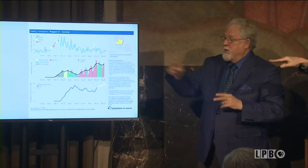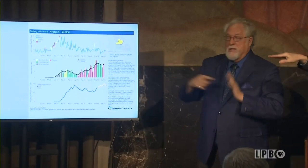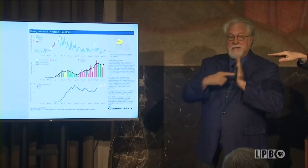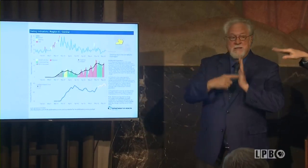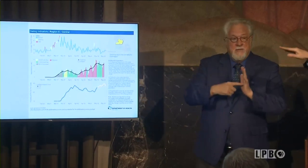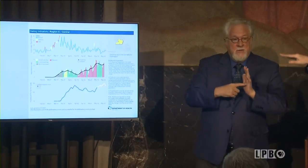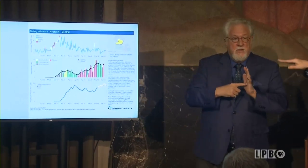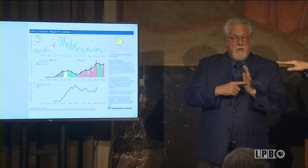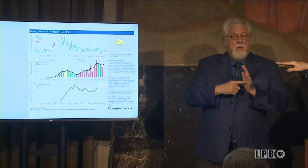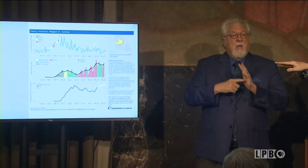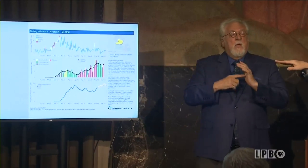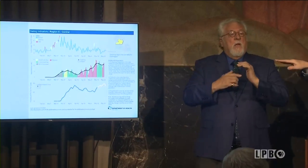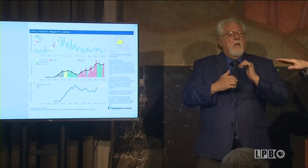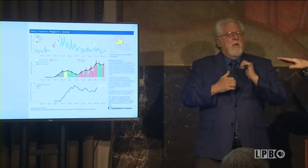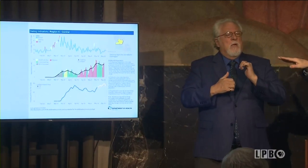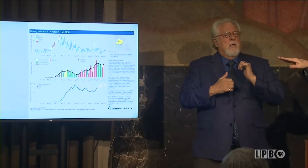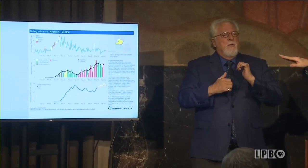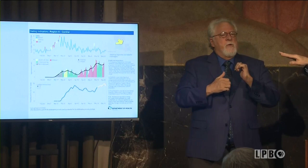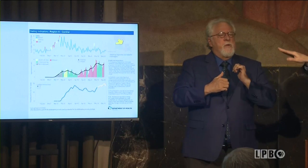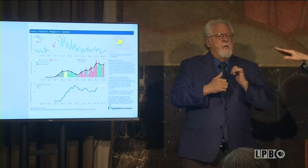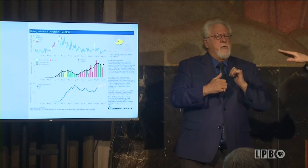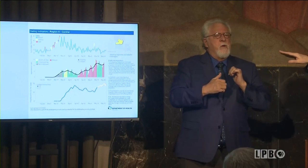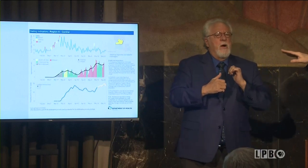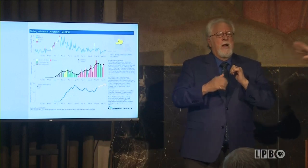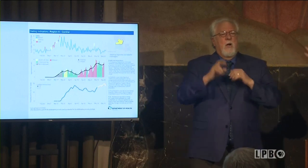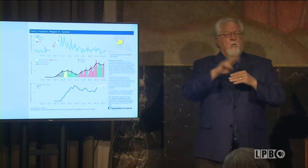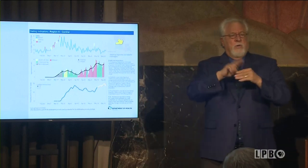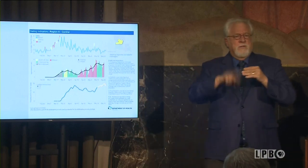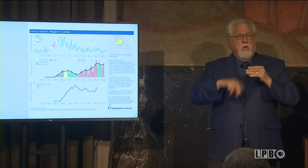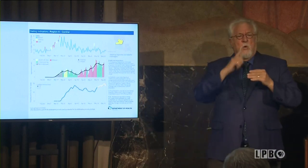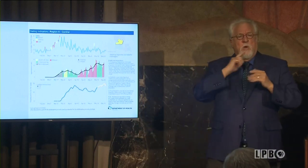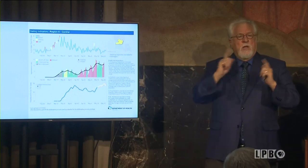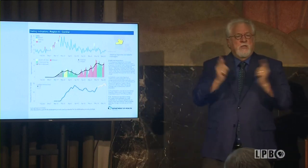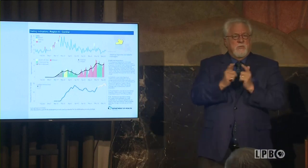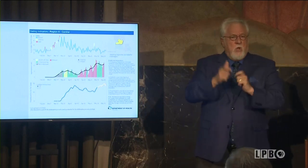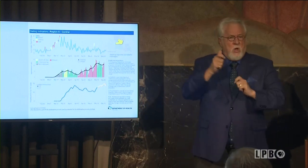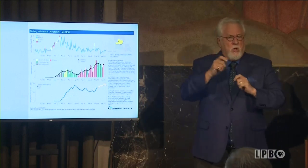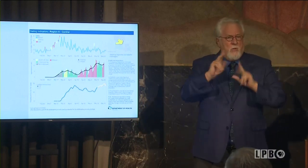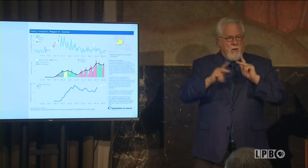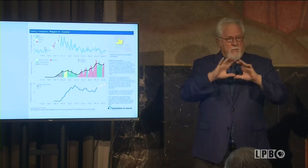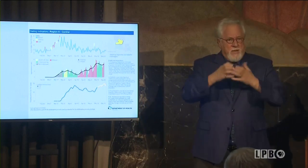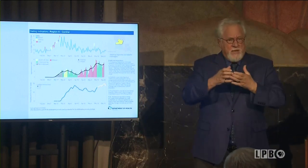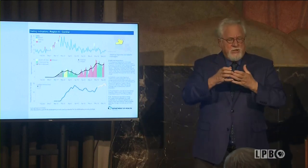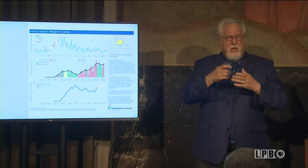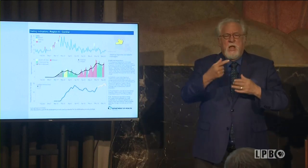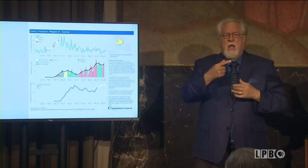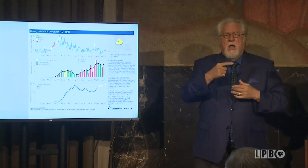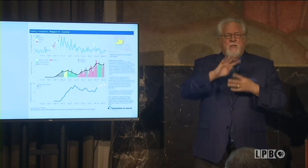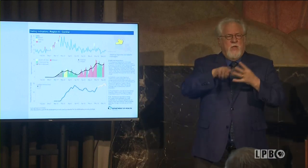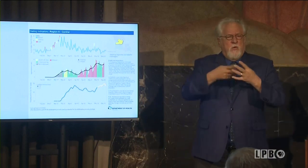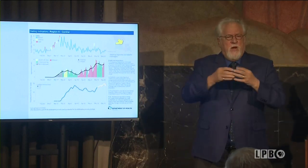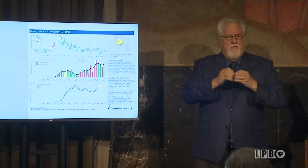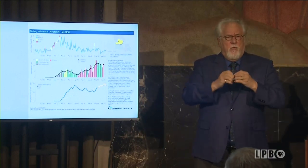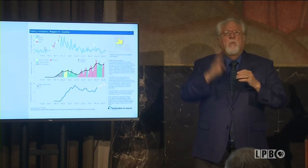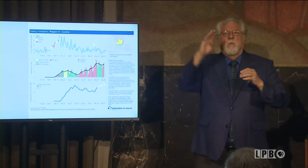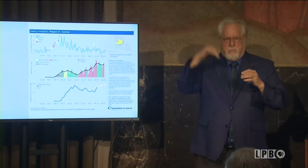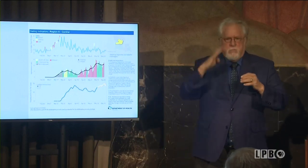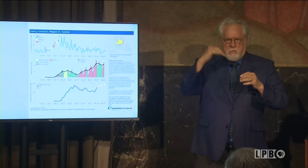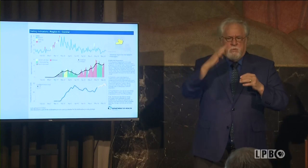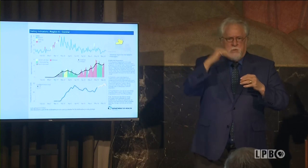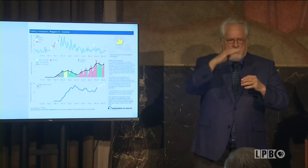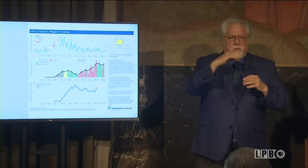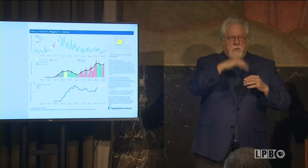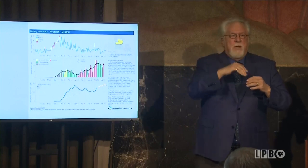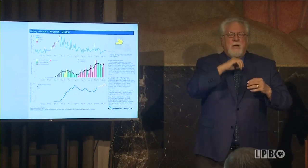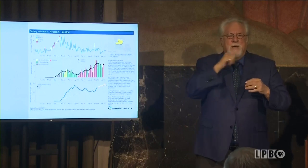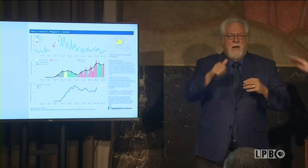symptoms, largely as a result of smaller populations, the graph for symptoms is a lot more active and not nearly